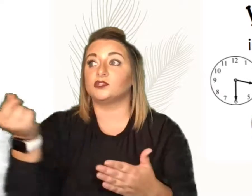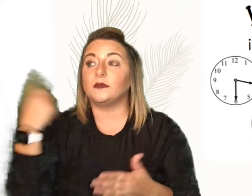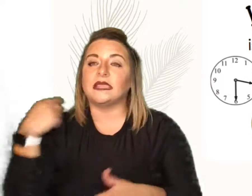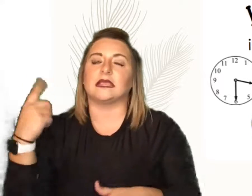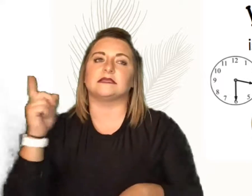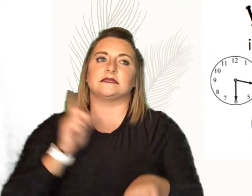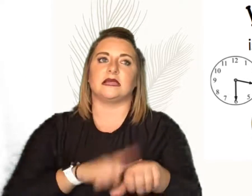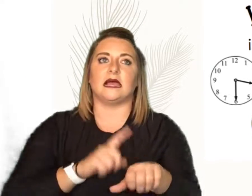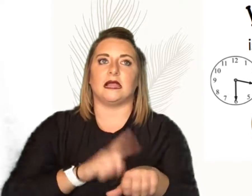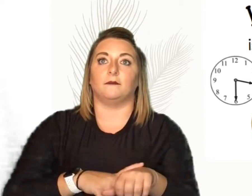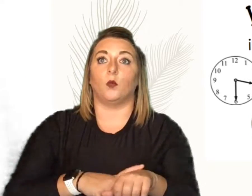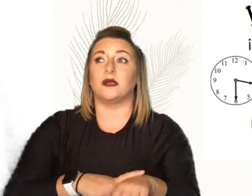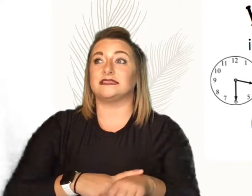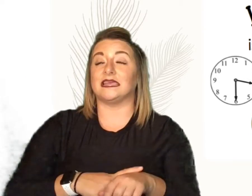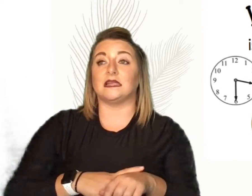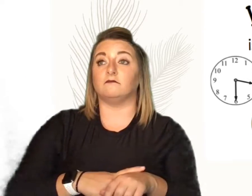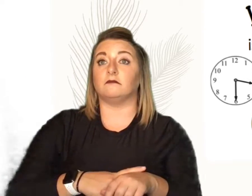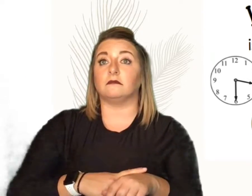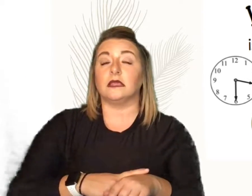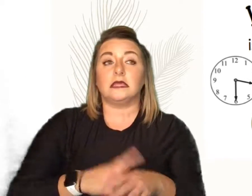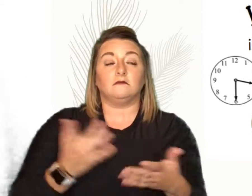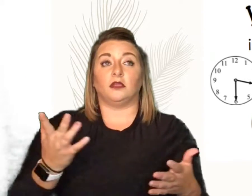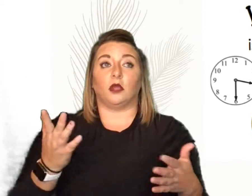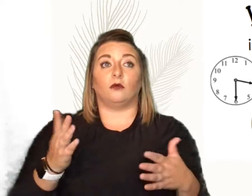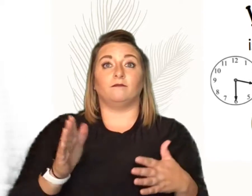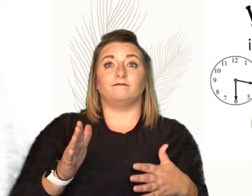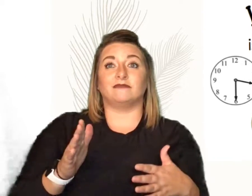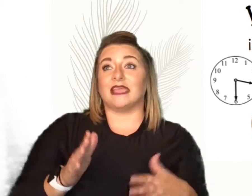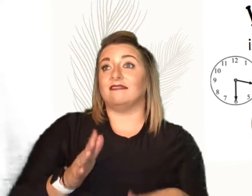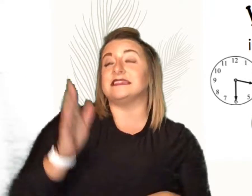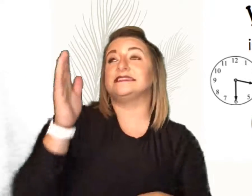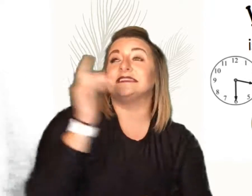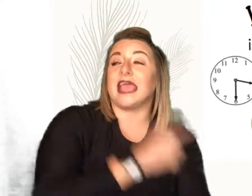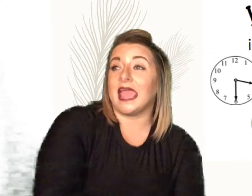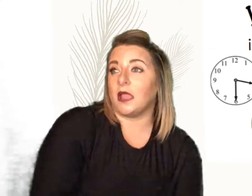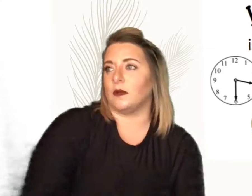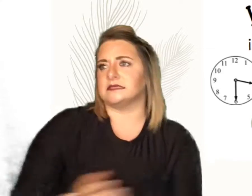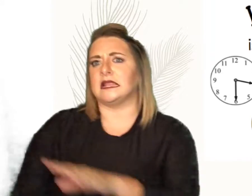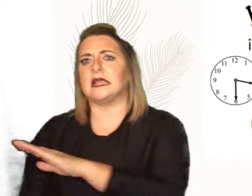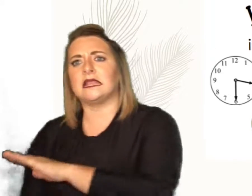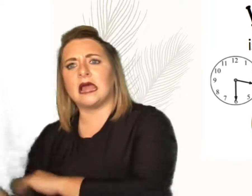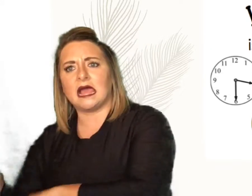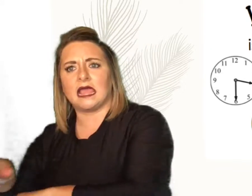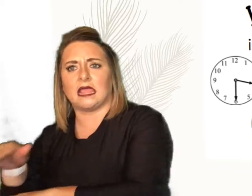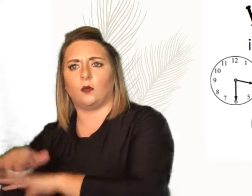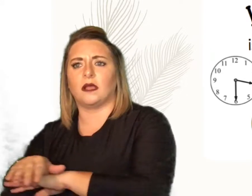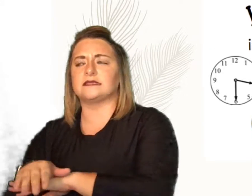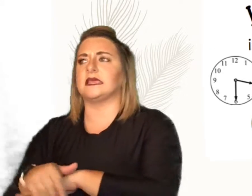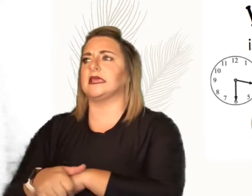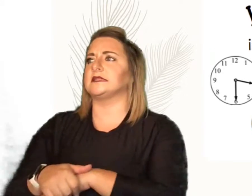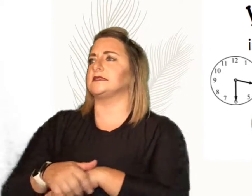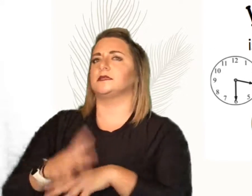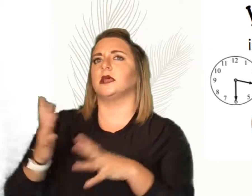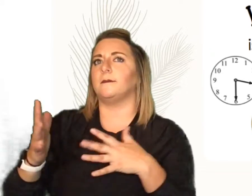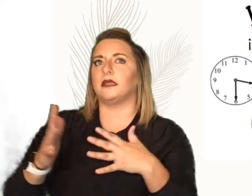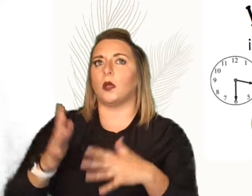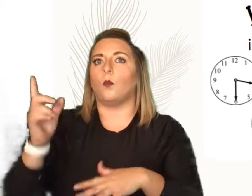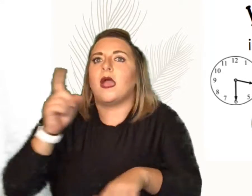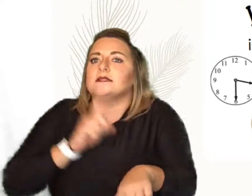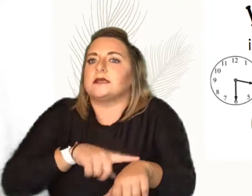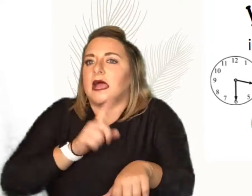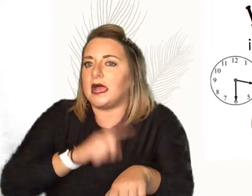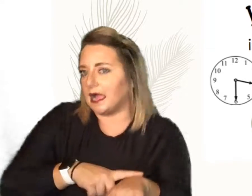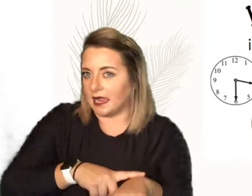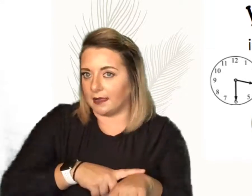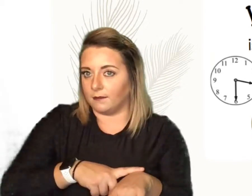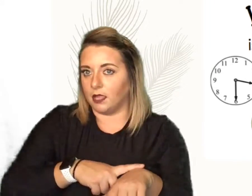know, last week is a time. Was it, you know, in the day? Was it at night? Was it,